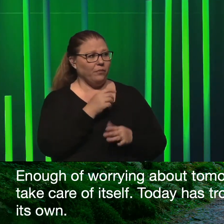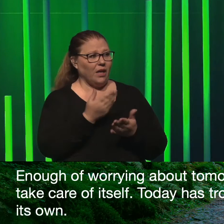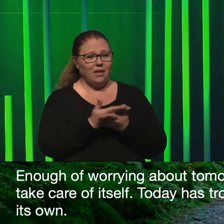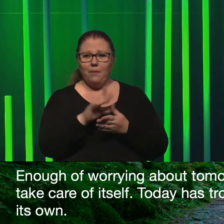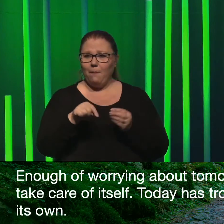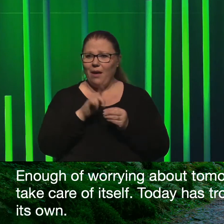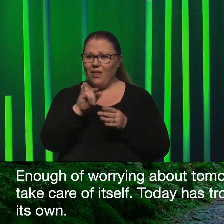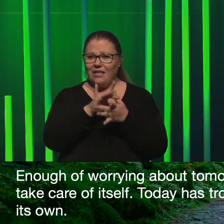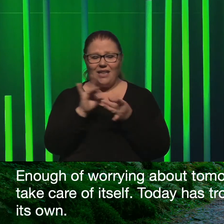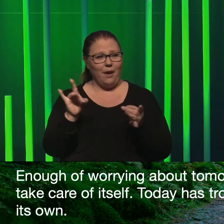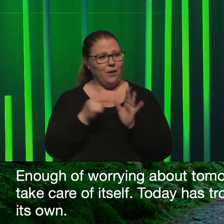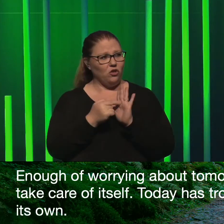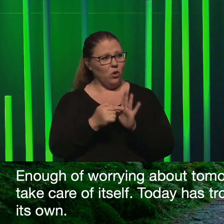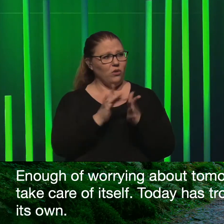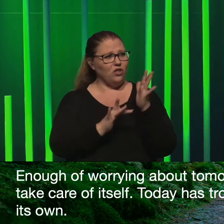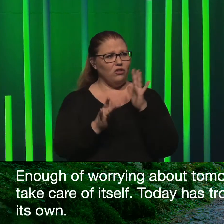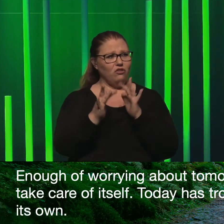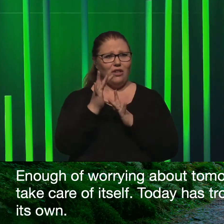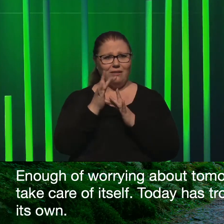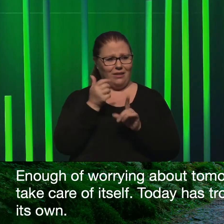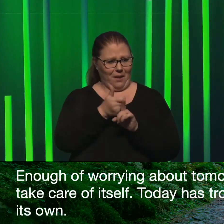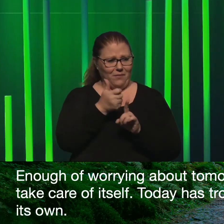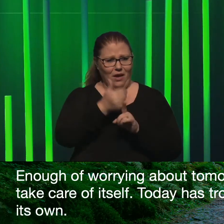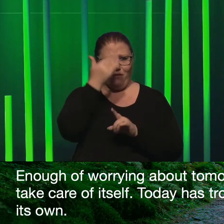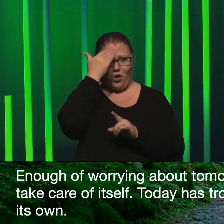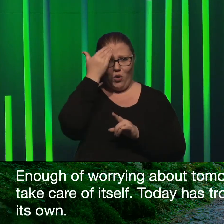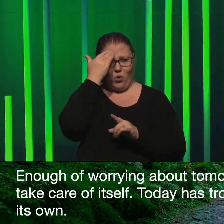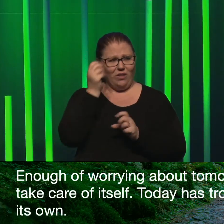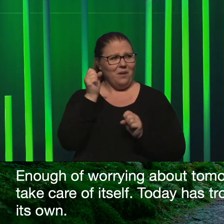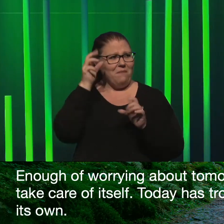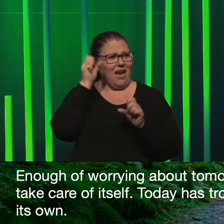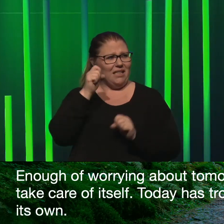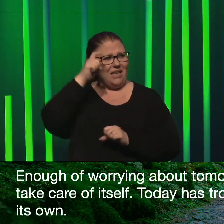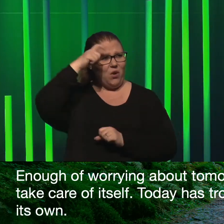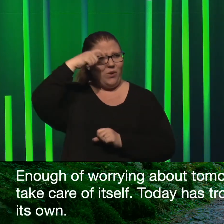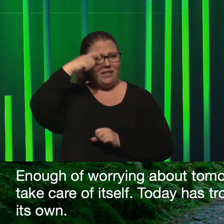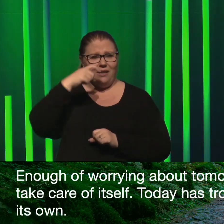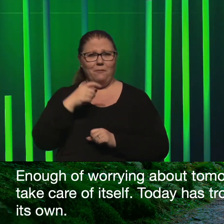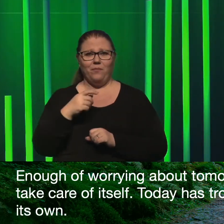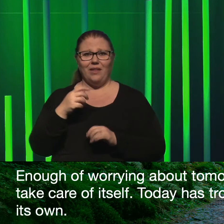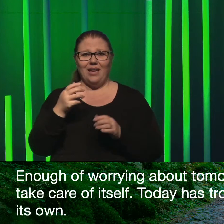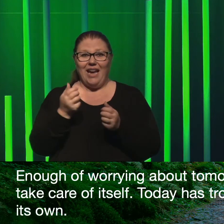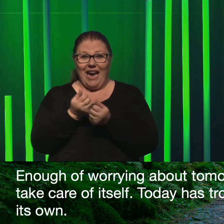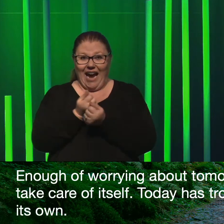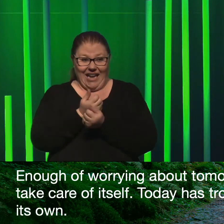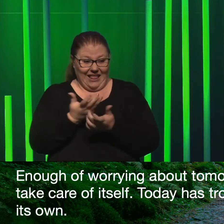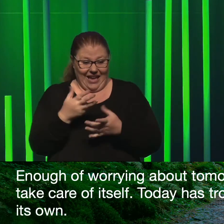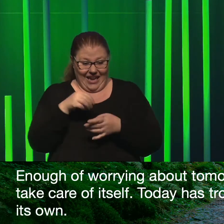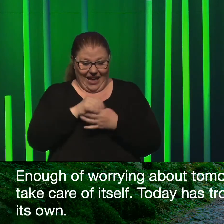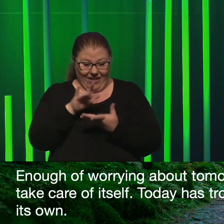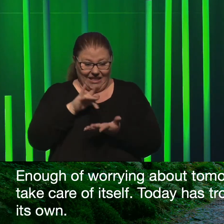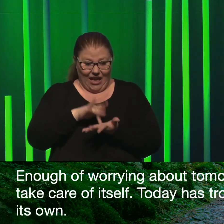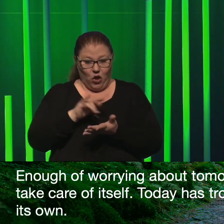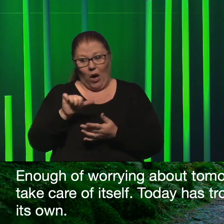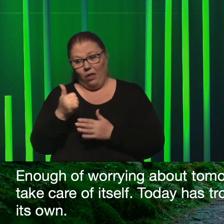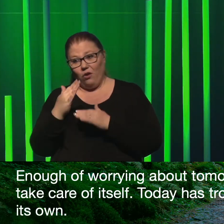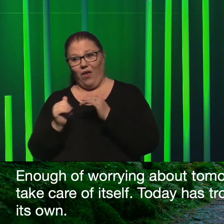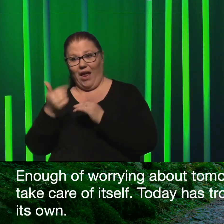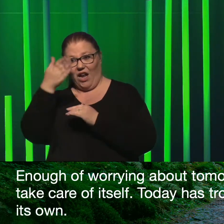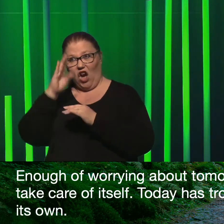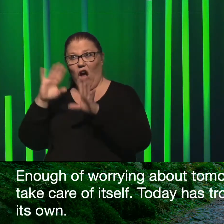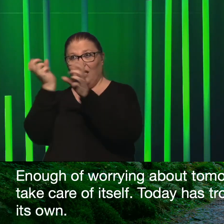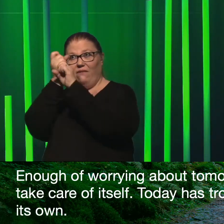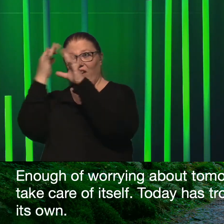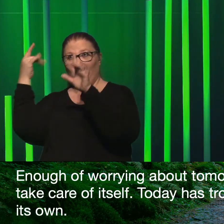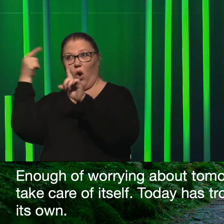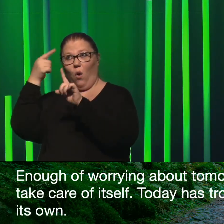knew in this amazing wisdom that he had, that anything in the center besides God's vision for this world,